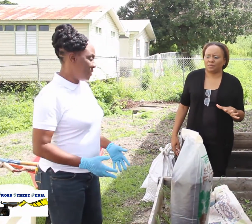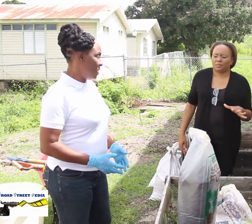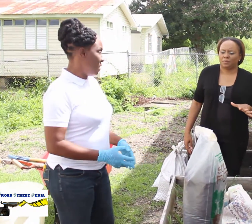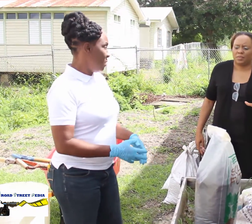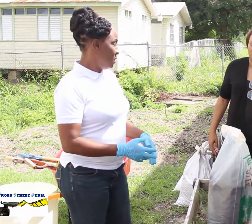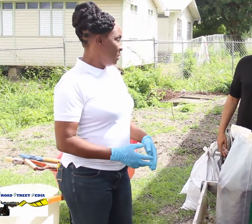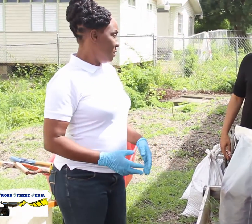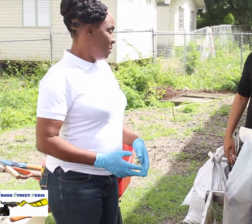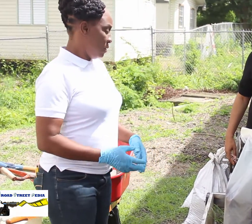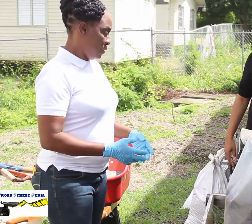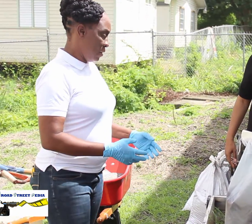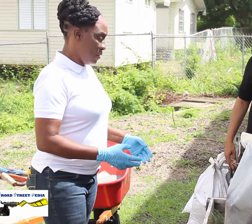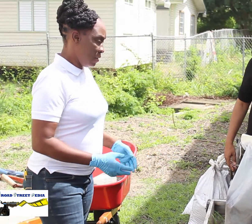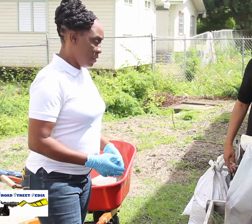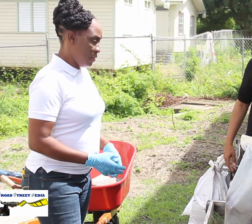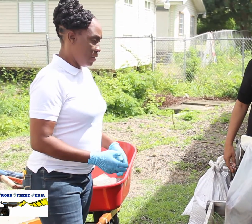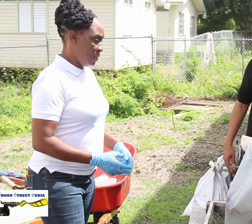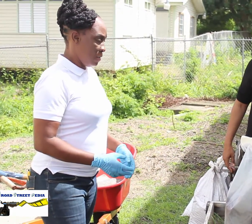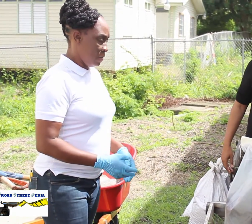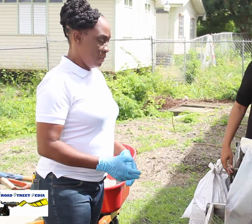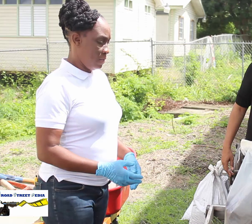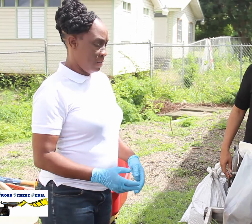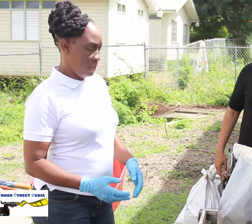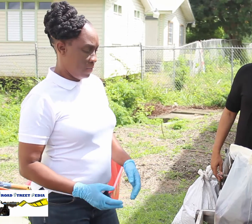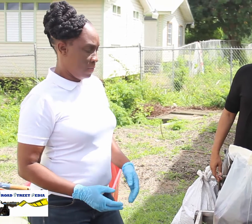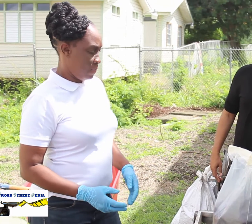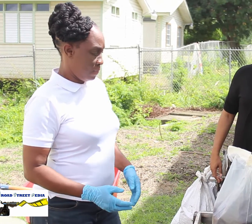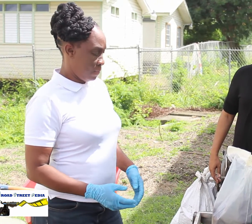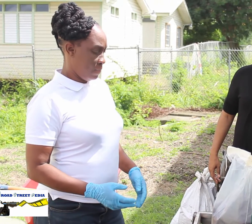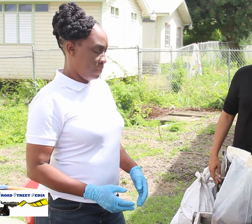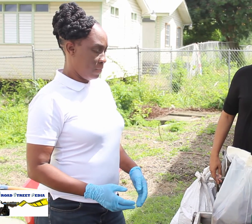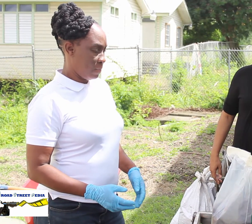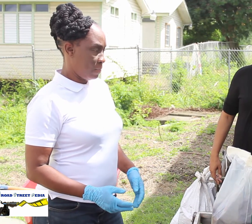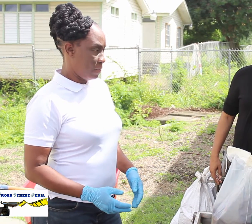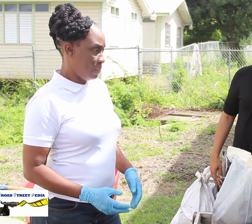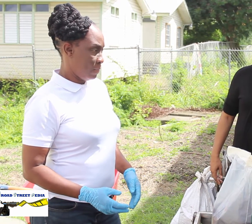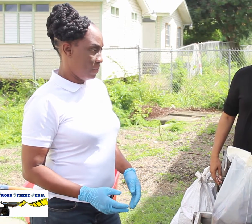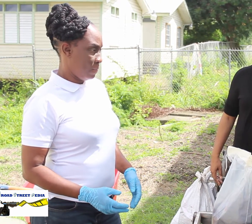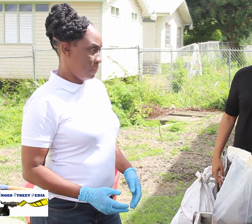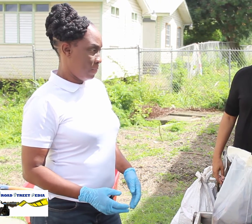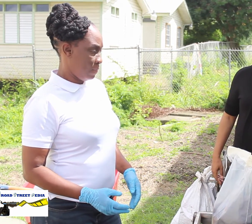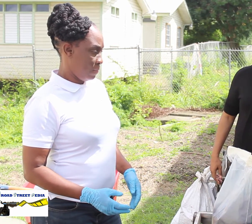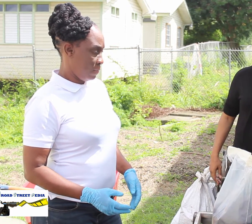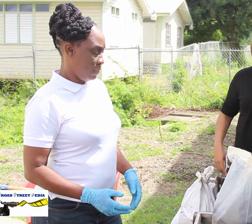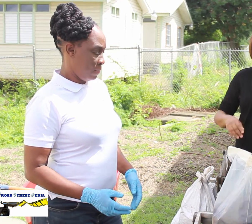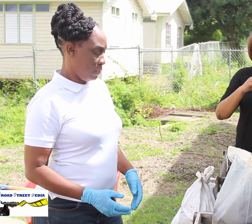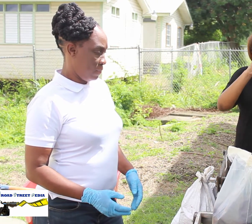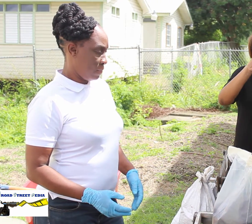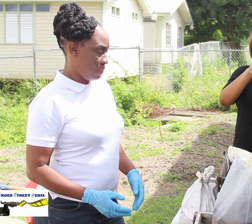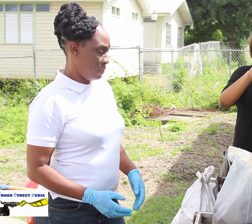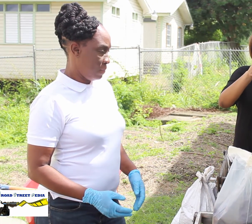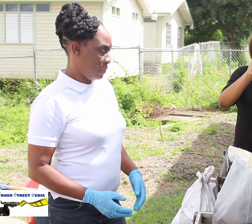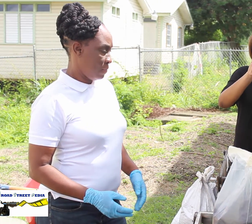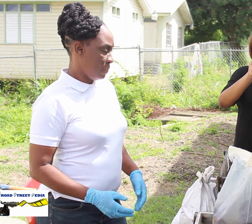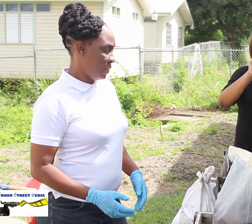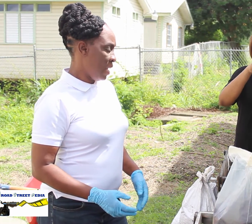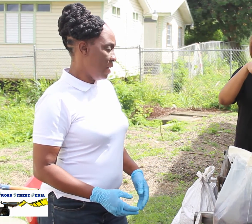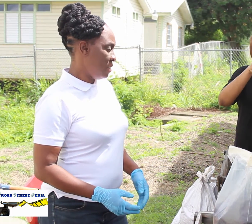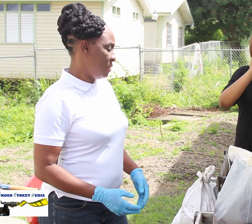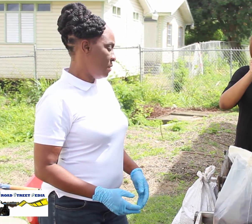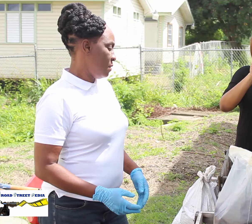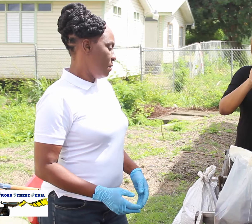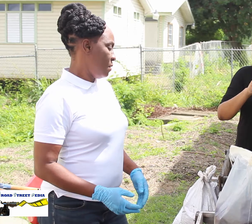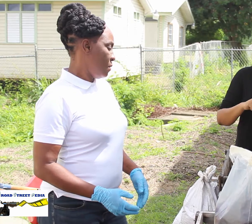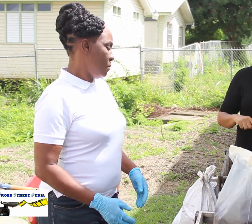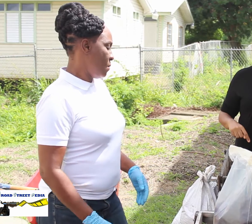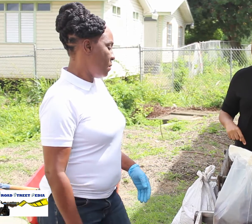enhance the soil. Okay, so somebody's going to show up. Yeah. Right. So And here, this one is the compost. That is